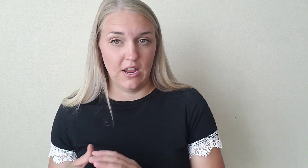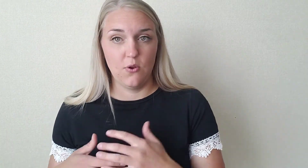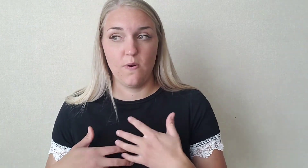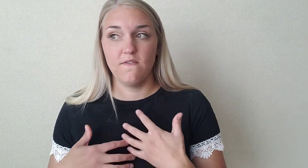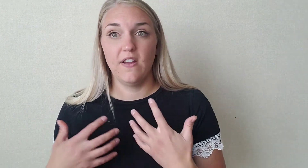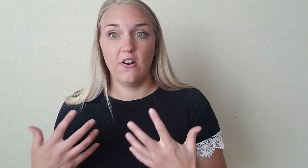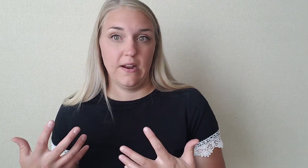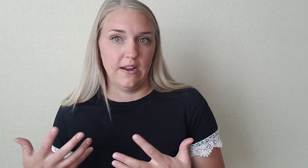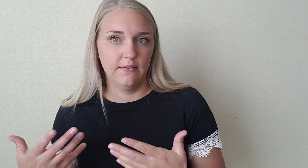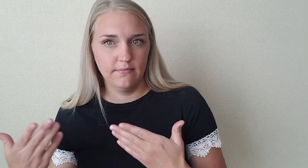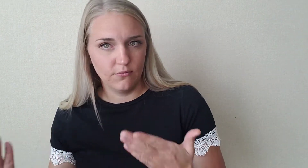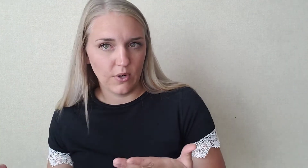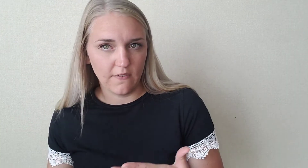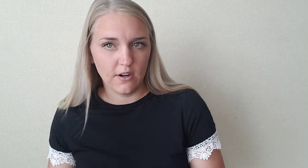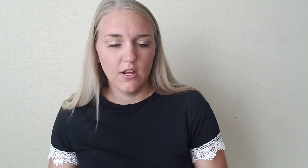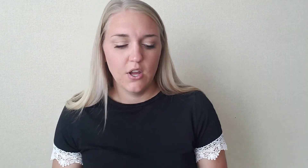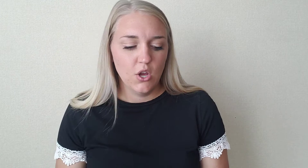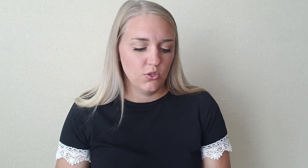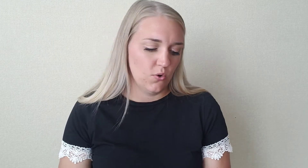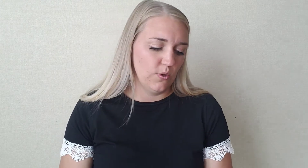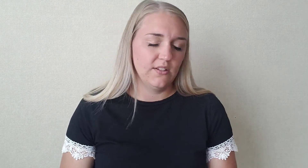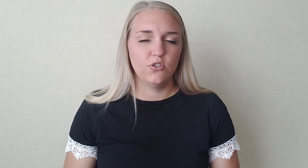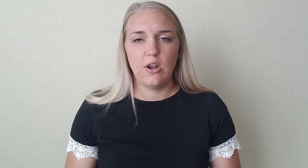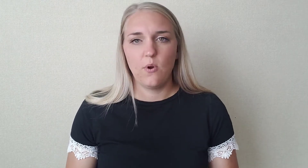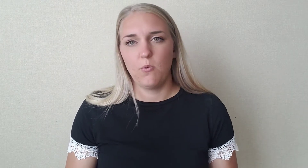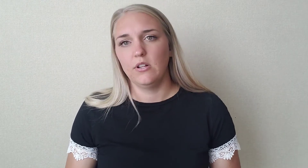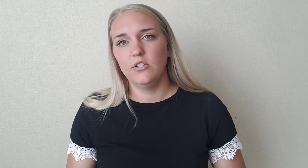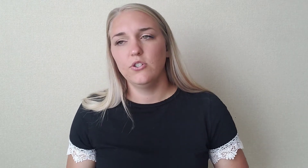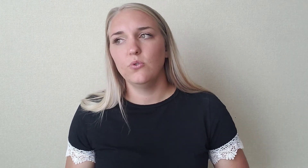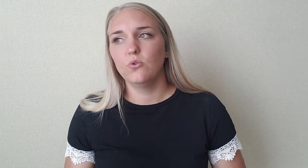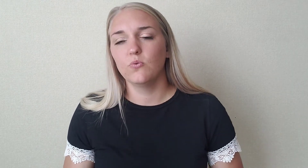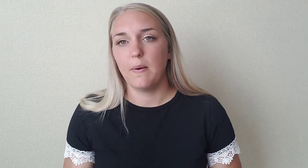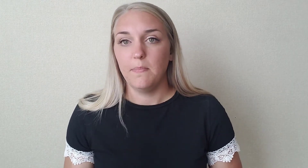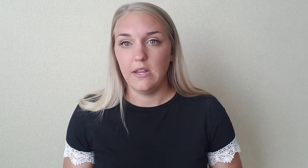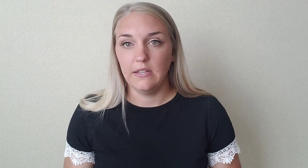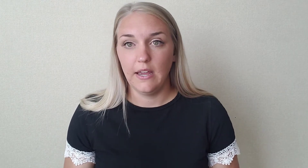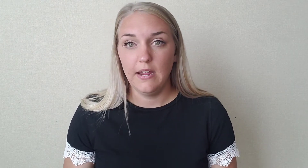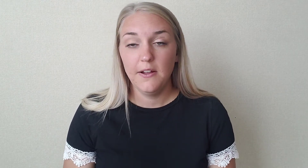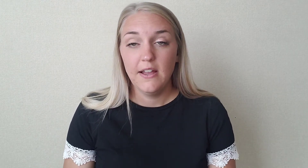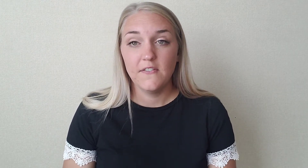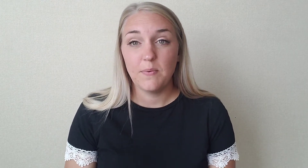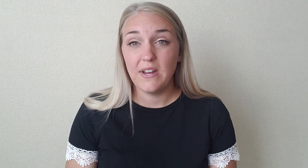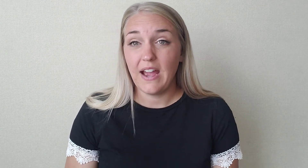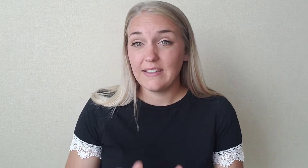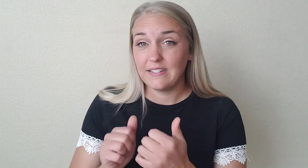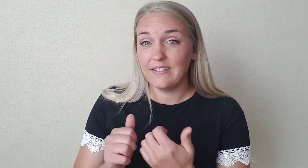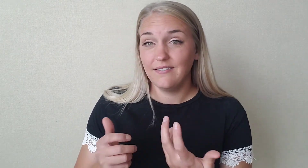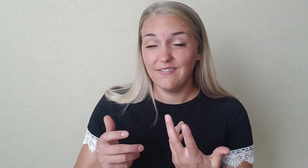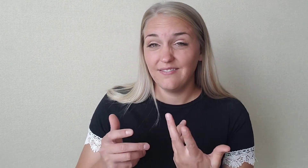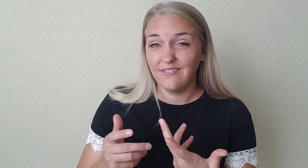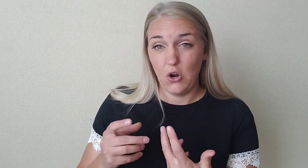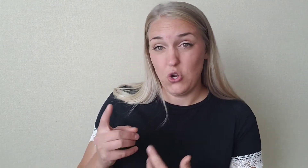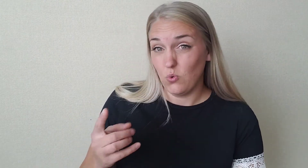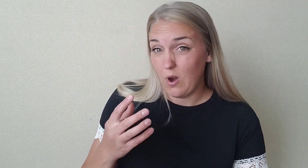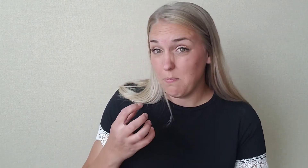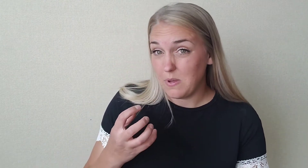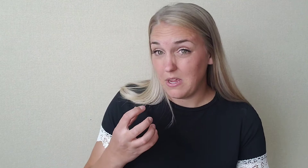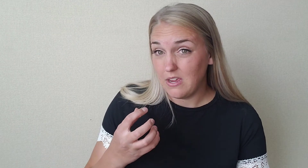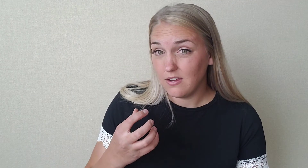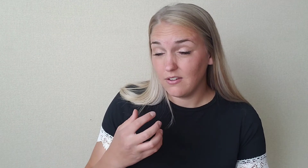You are very whatever. So let's try one more. Let's do grumpy, okay? If somebody asks, are you grumpy,